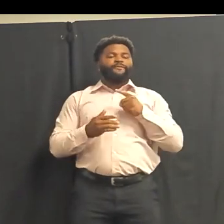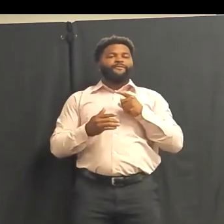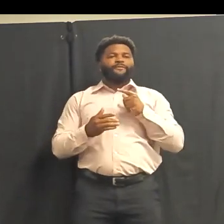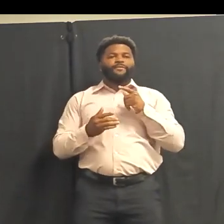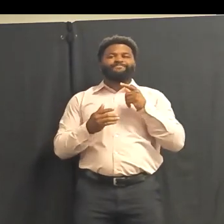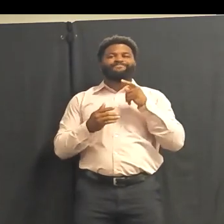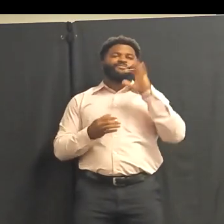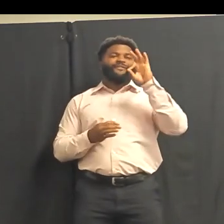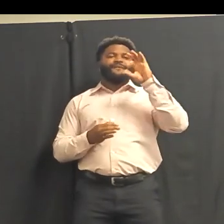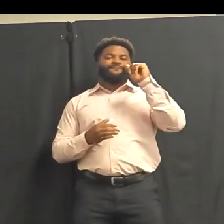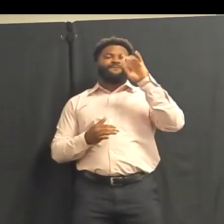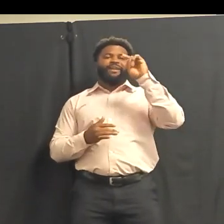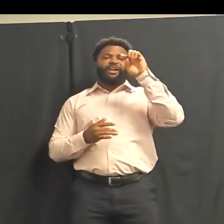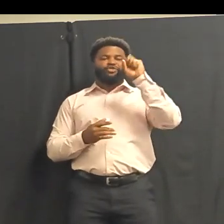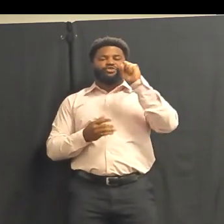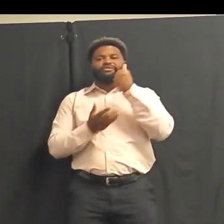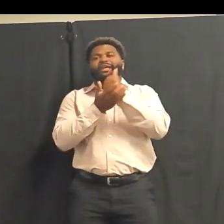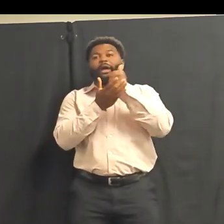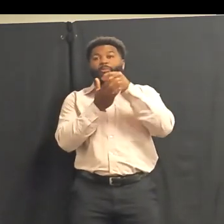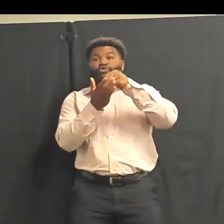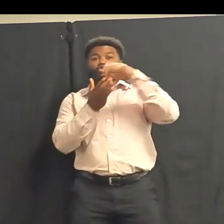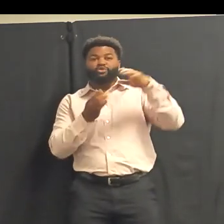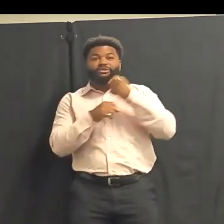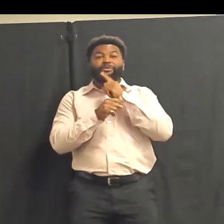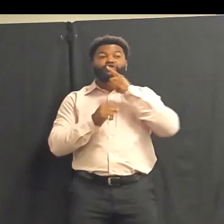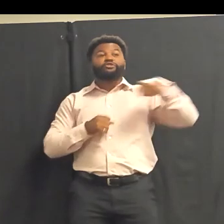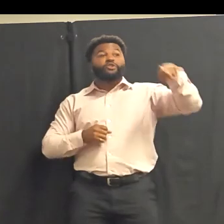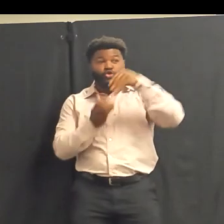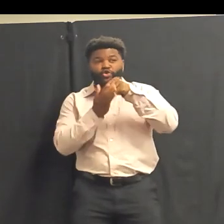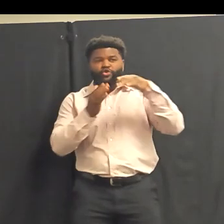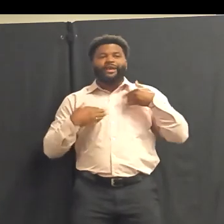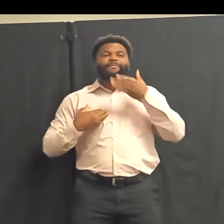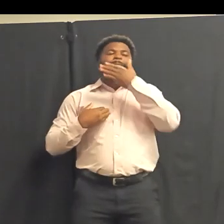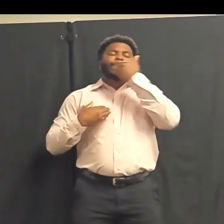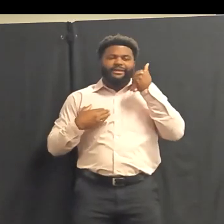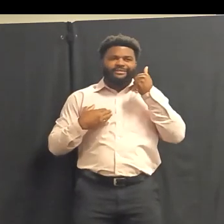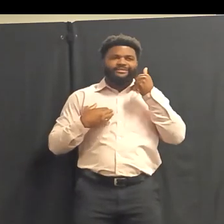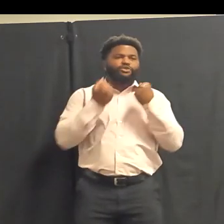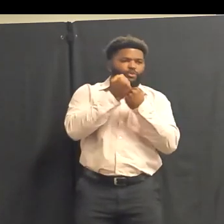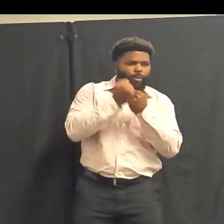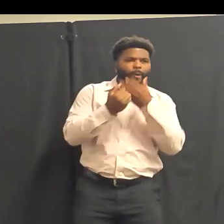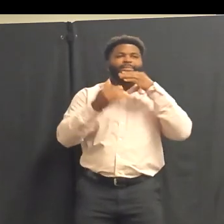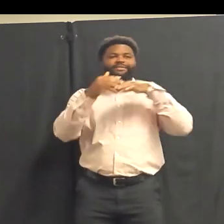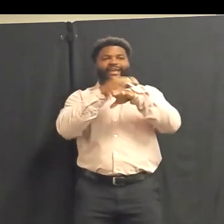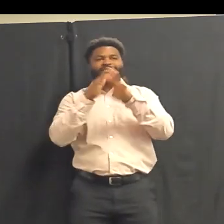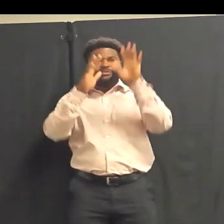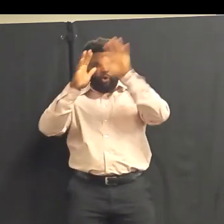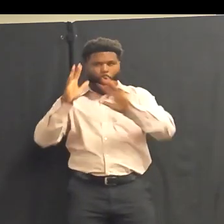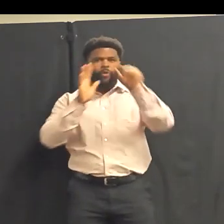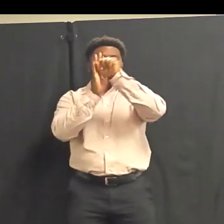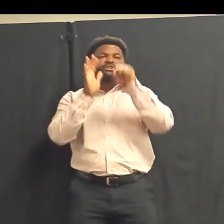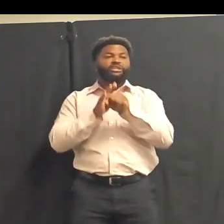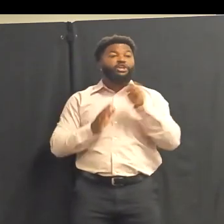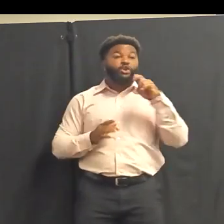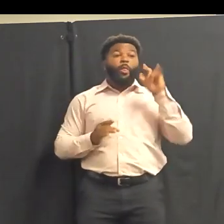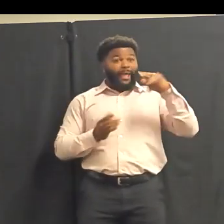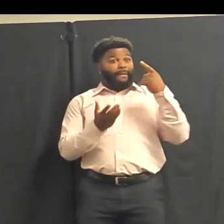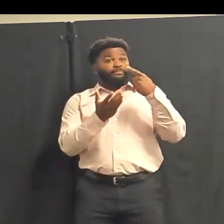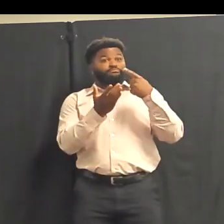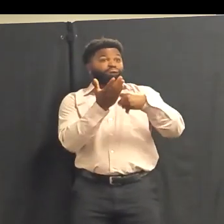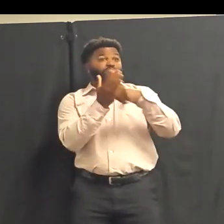to helping ensure that our students are getting the best access statewide and those kind of things. So I was very encouraged by the